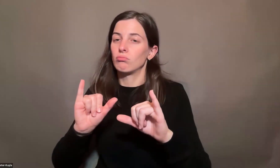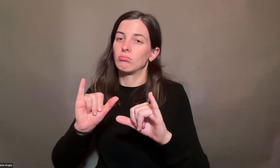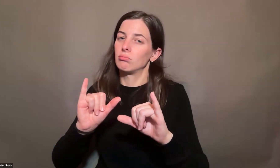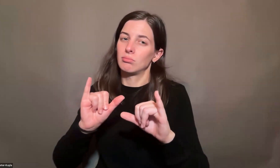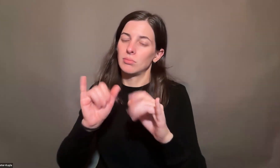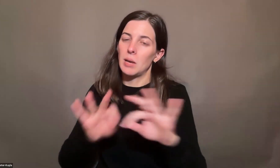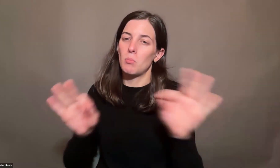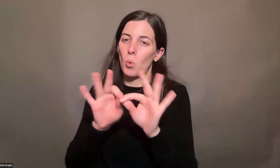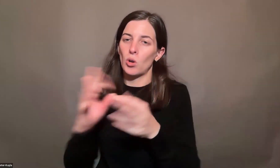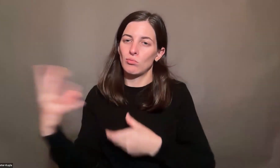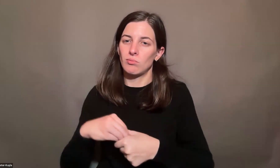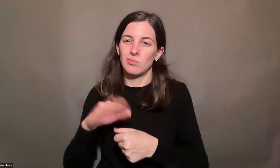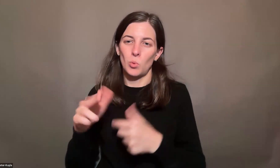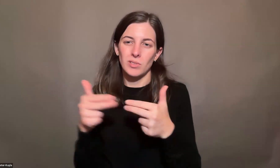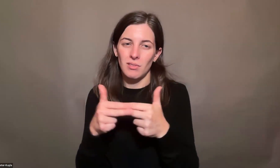slides.